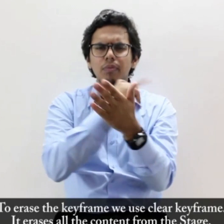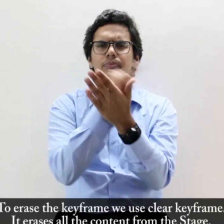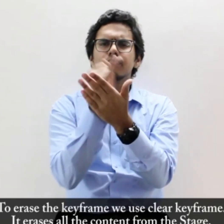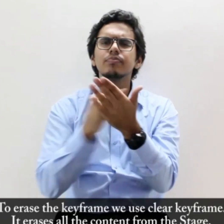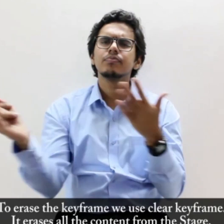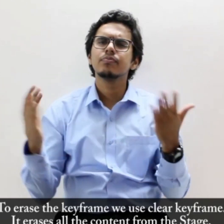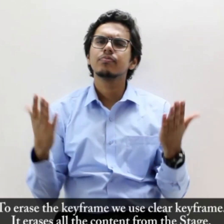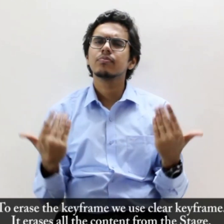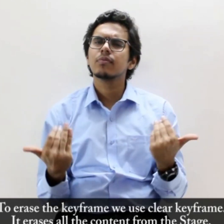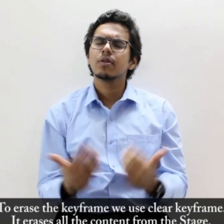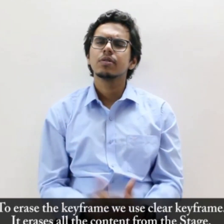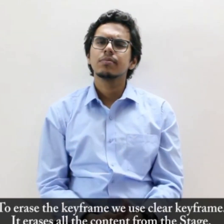stage.